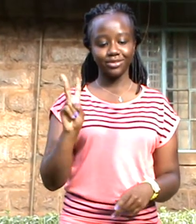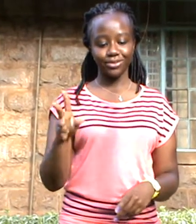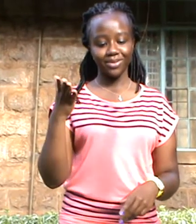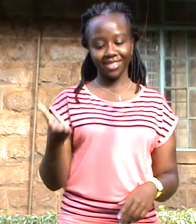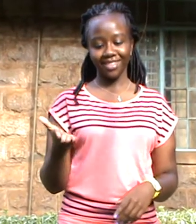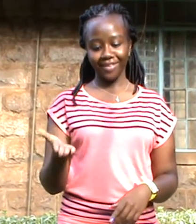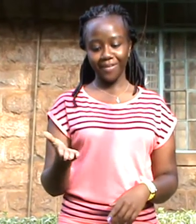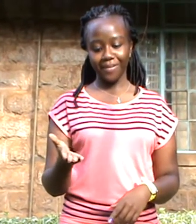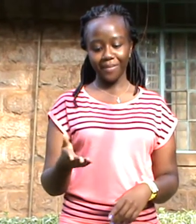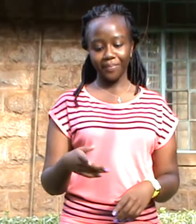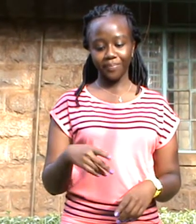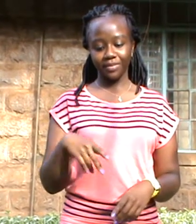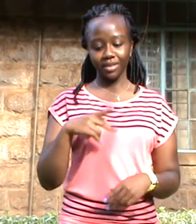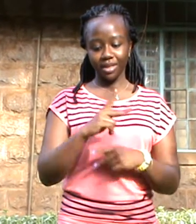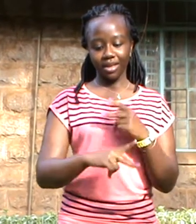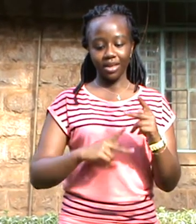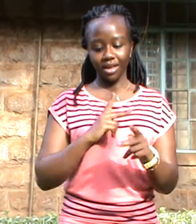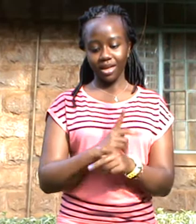Kind one thing country produce